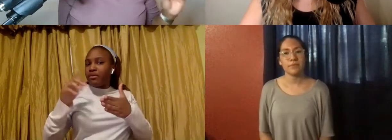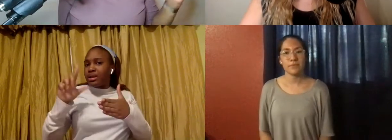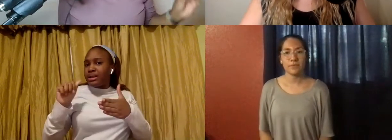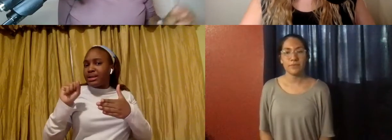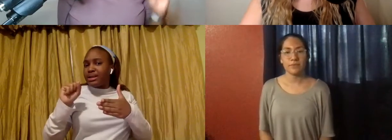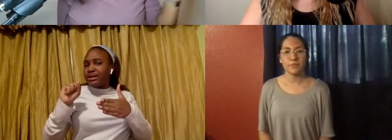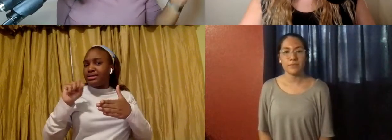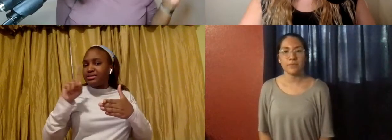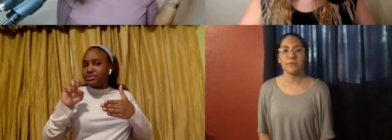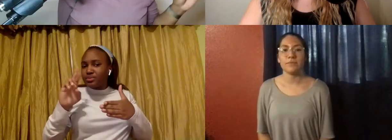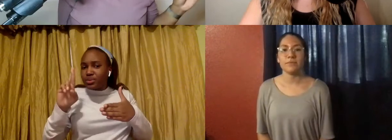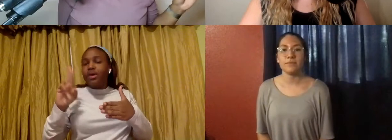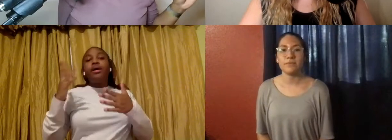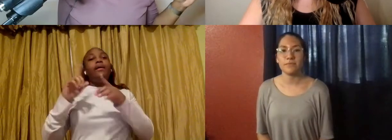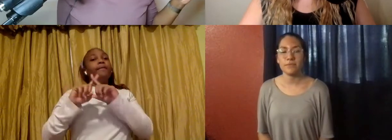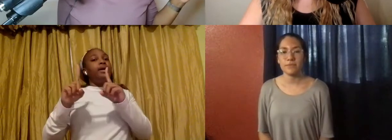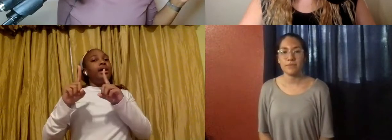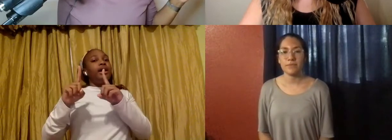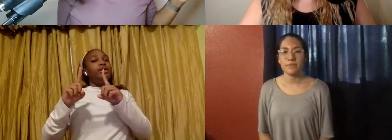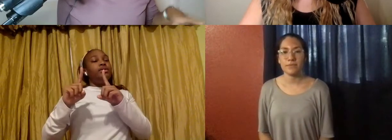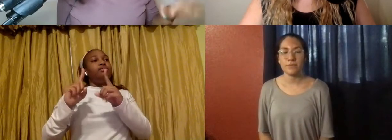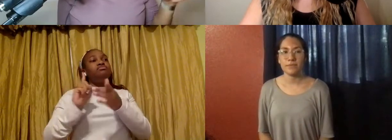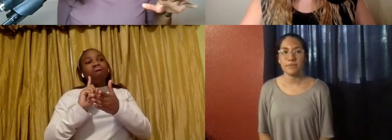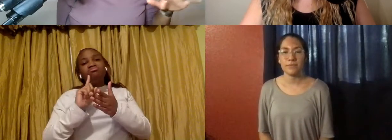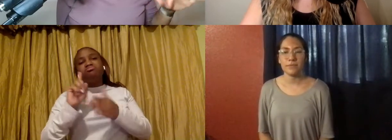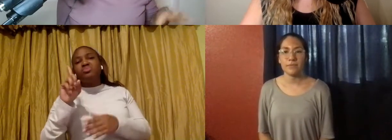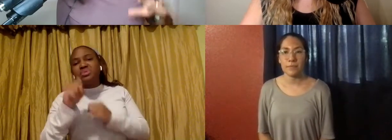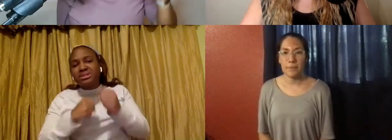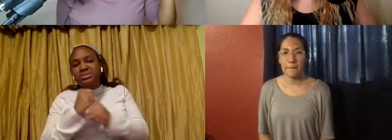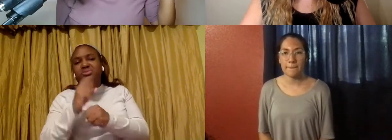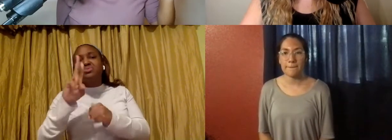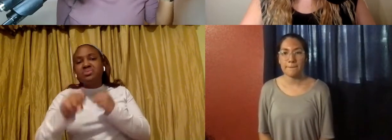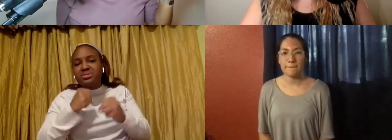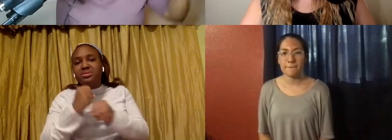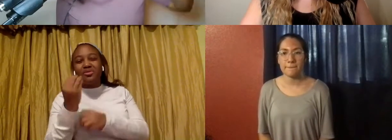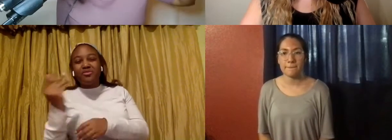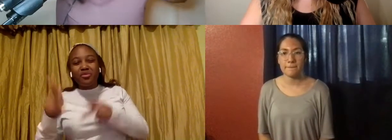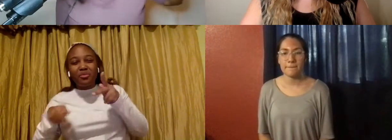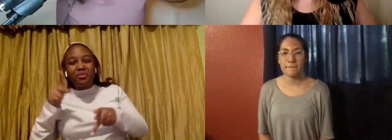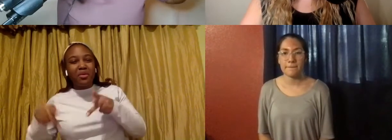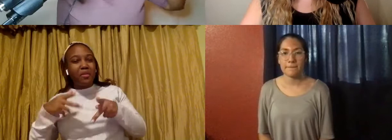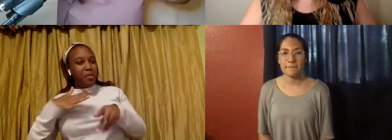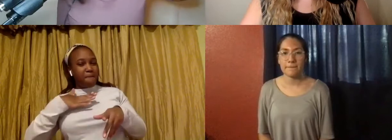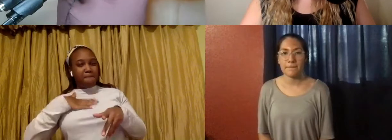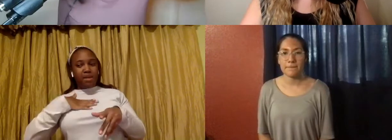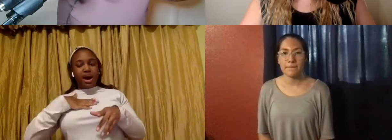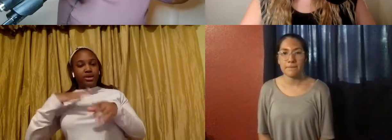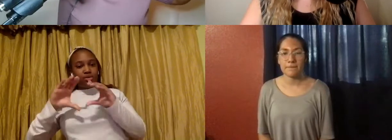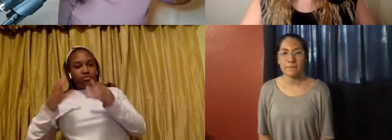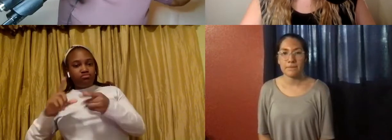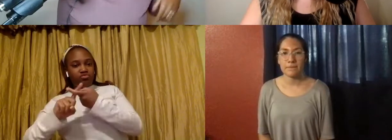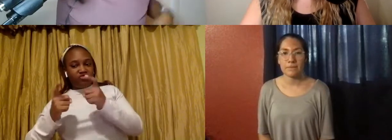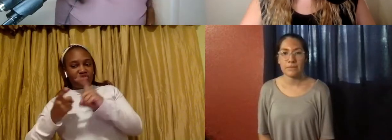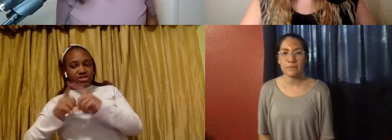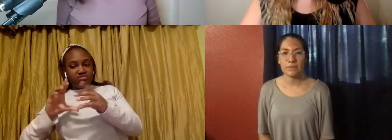don't know. I've seen within the past few years a few people within, like, my extended circle, I'd say, like, friends of